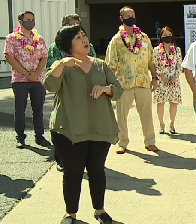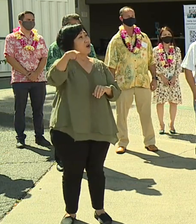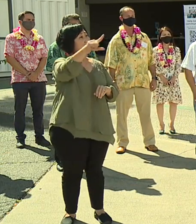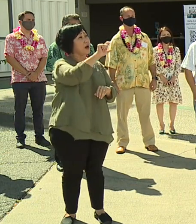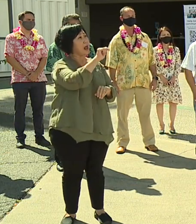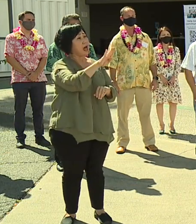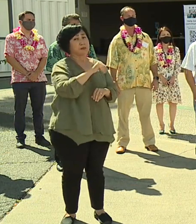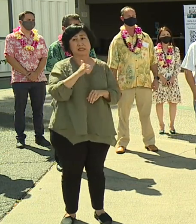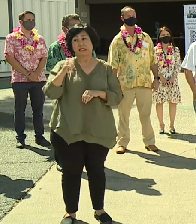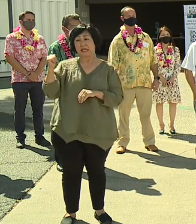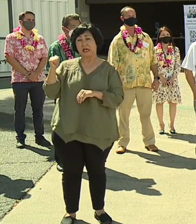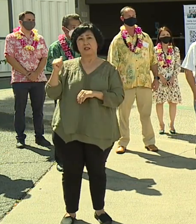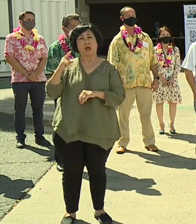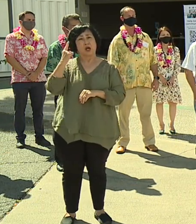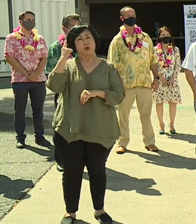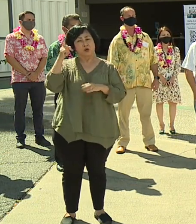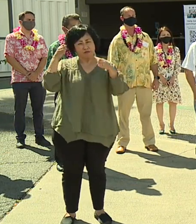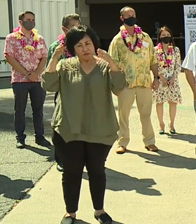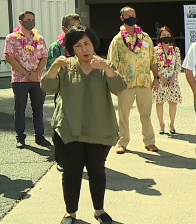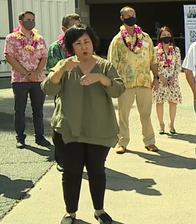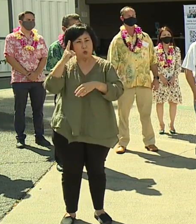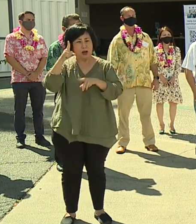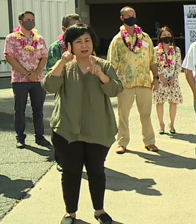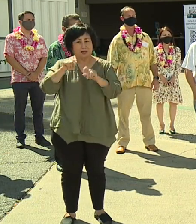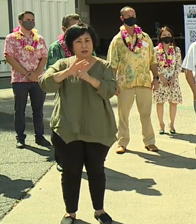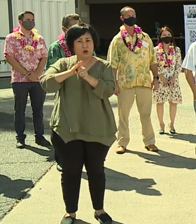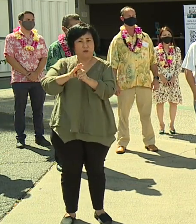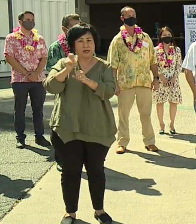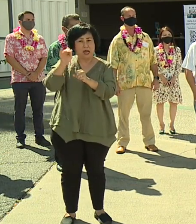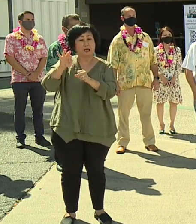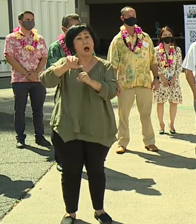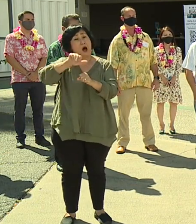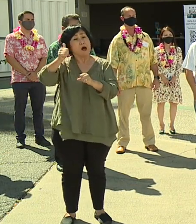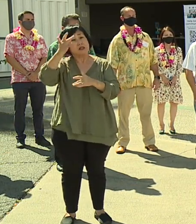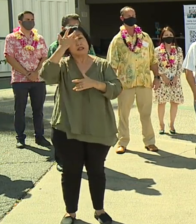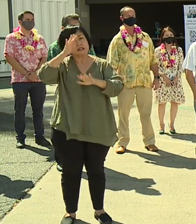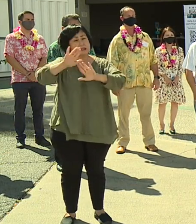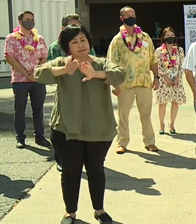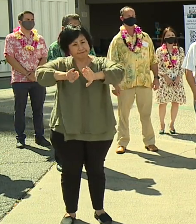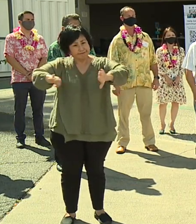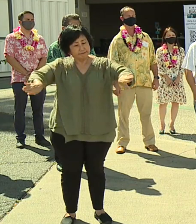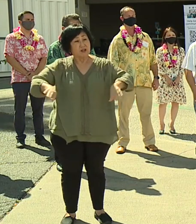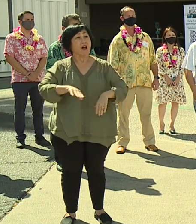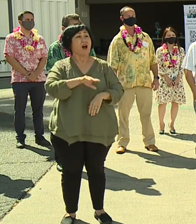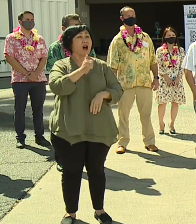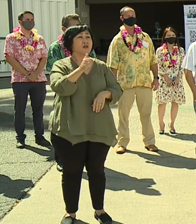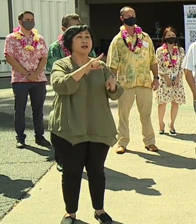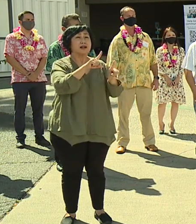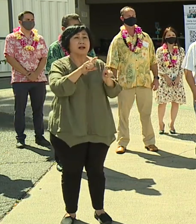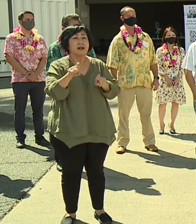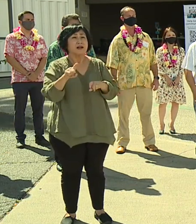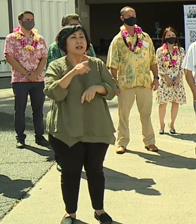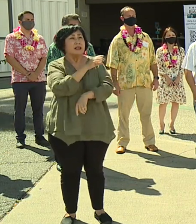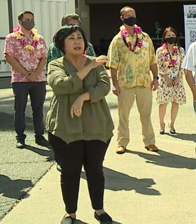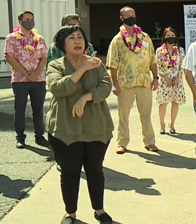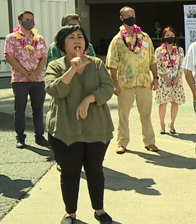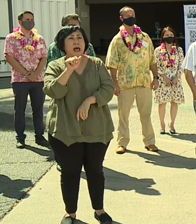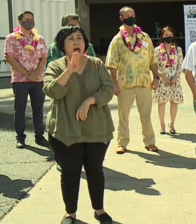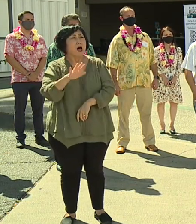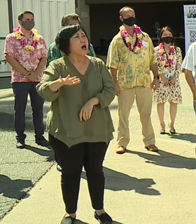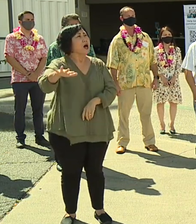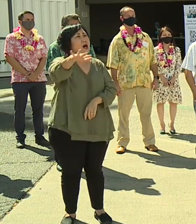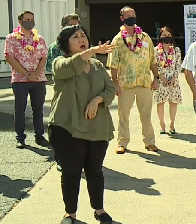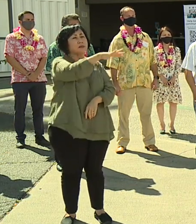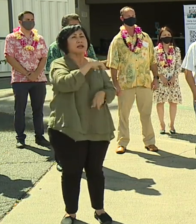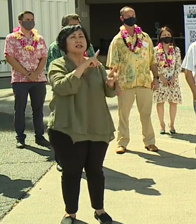is dedicated to just one thing, testing for COVID-19. The other on-island labs test for